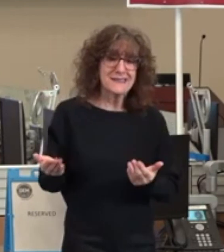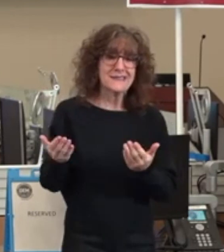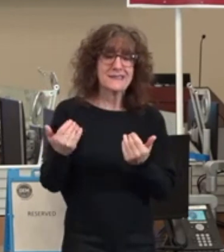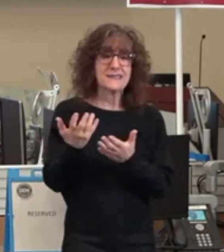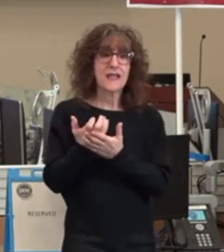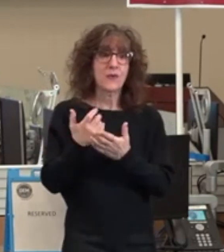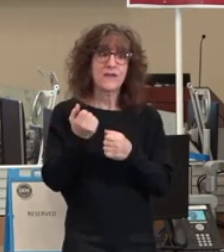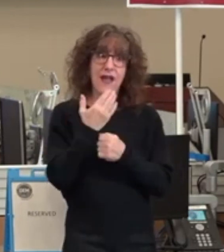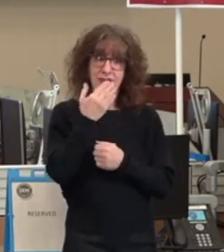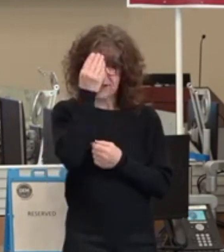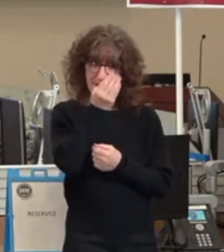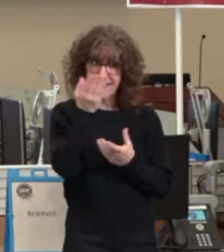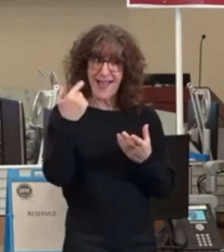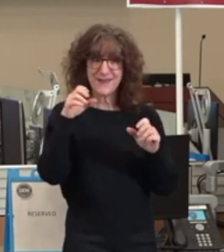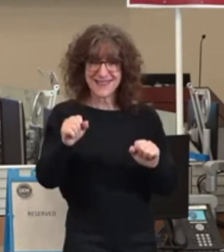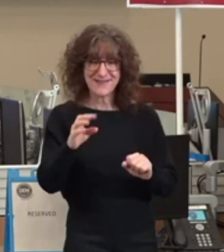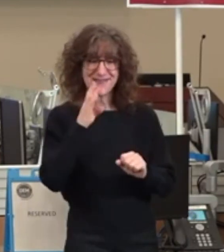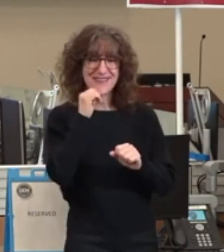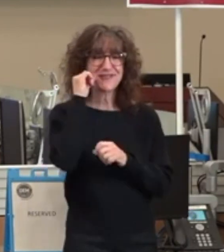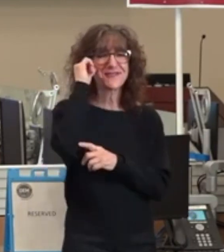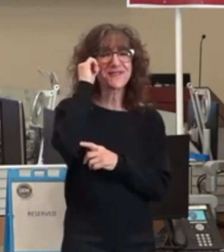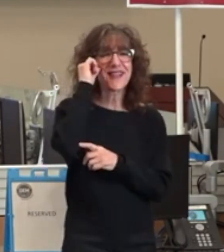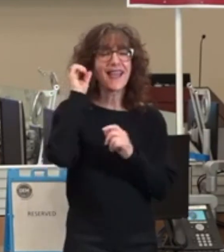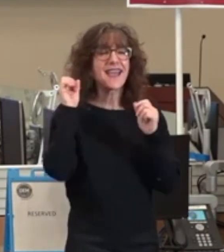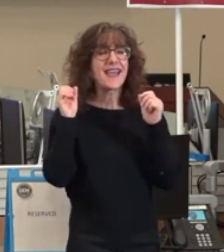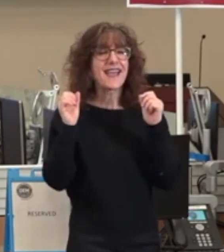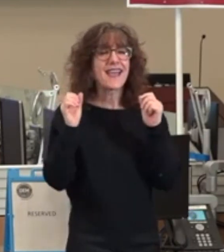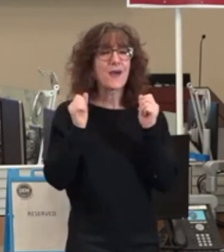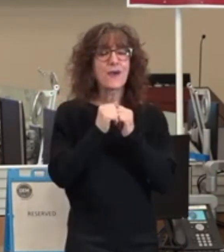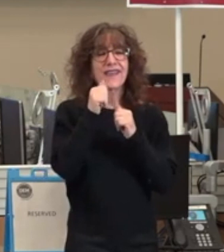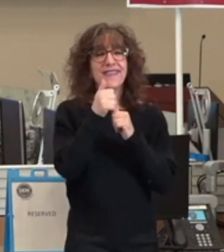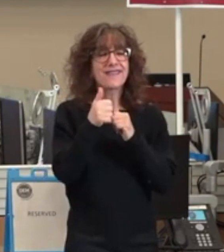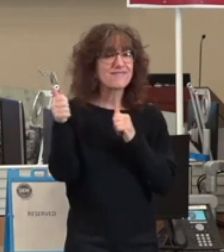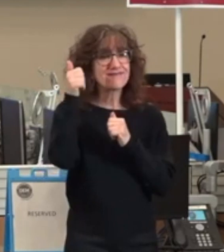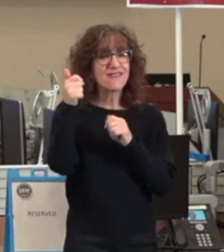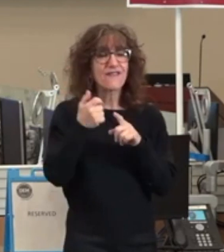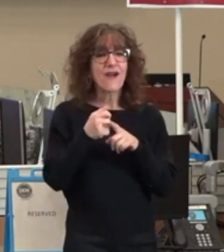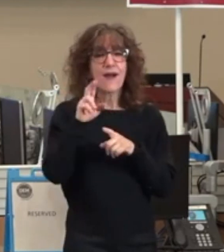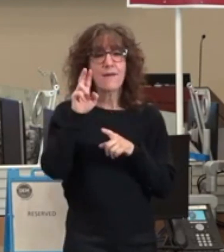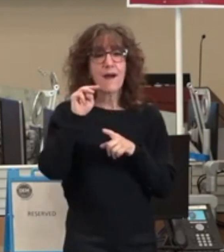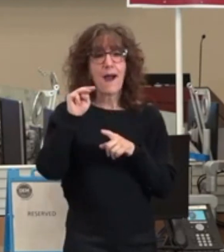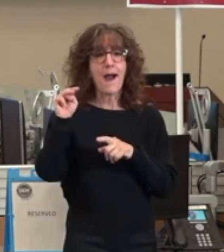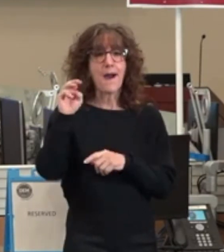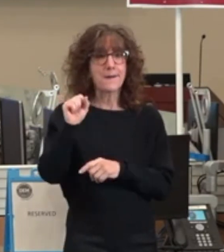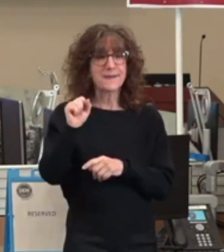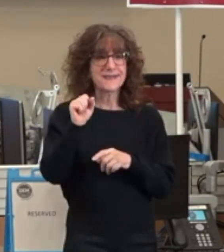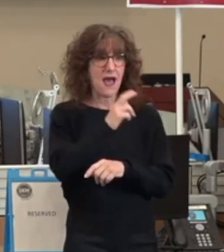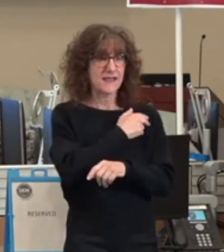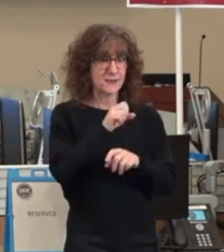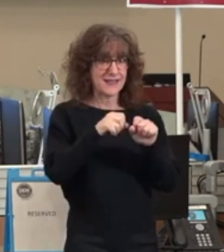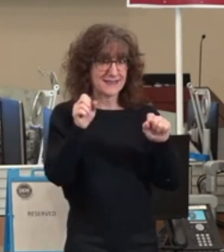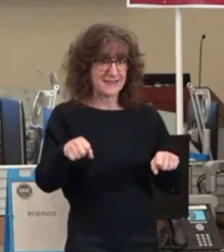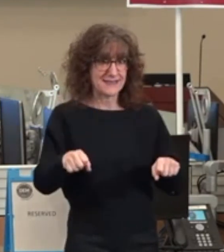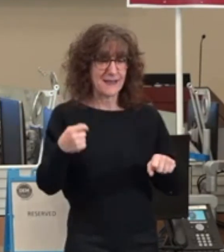have received some good news. I was able to talk yesterday with executive leadership from UMS hospital system, and